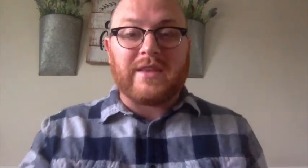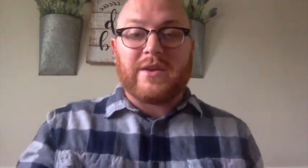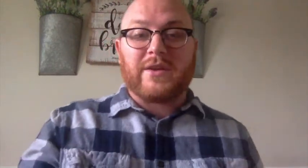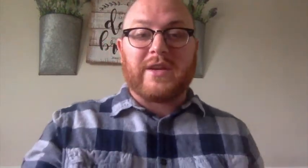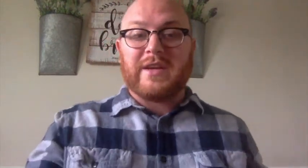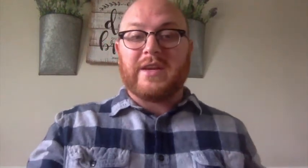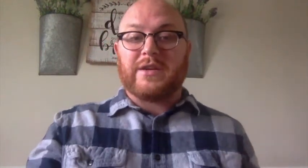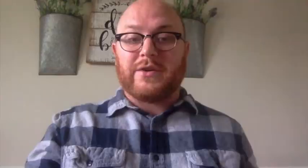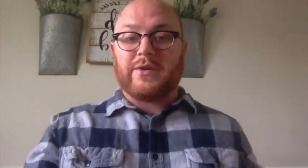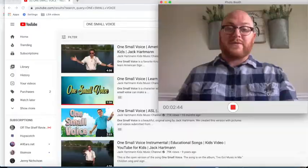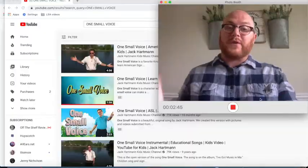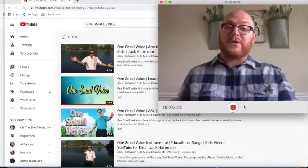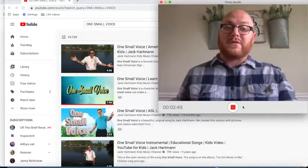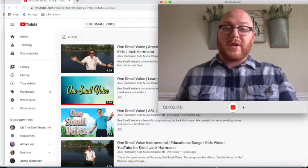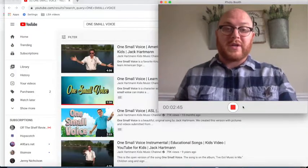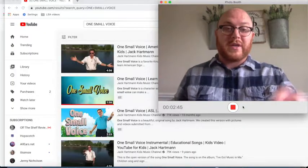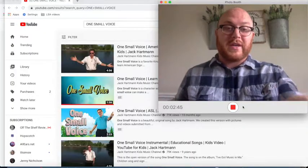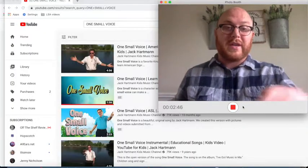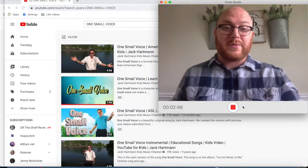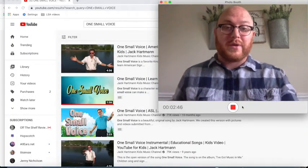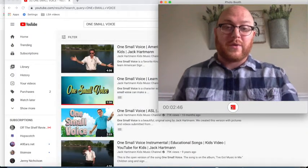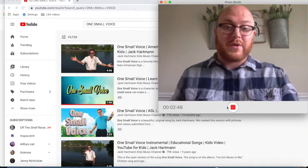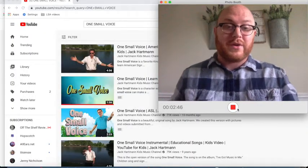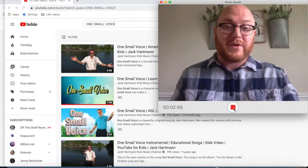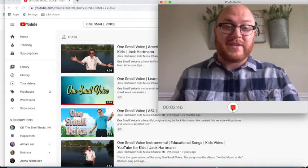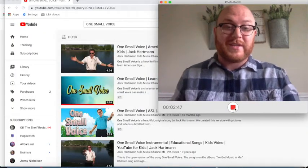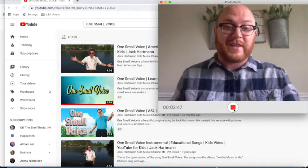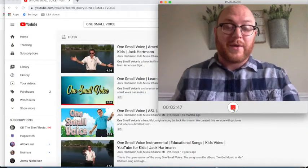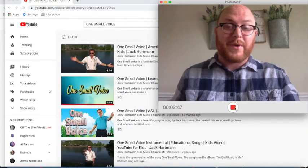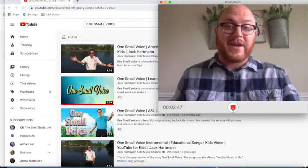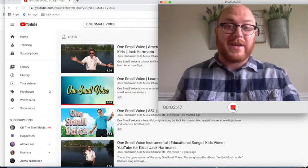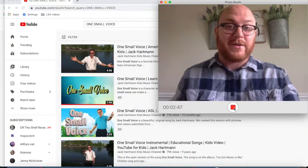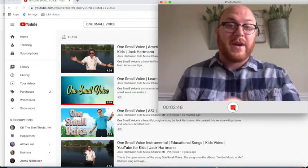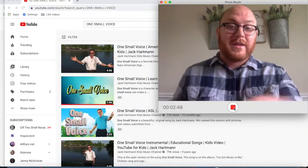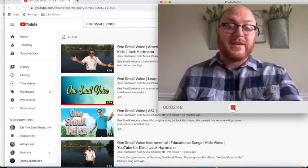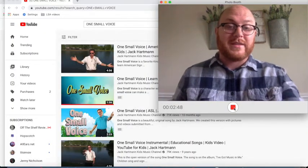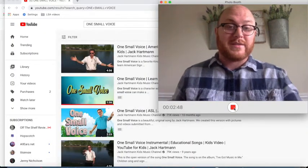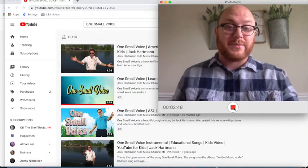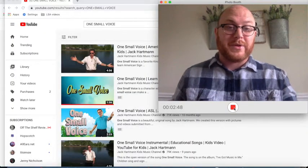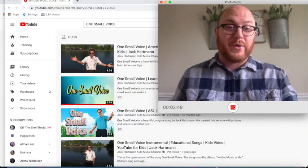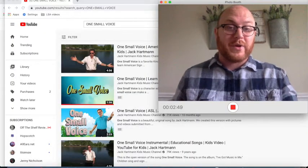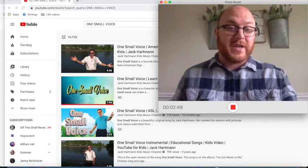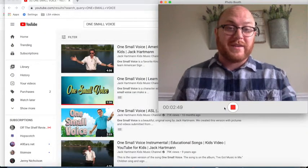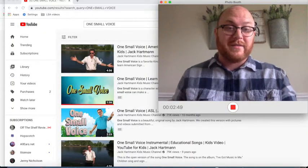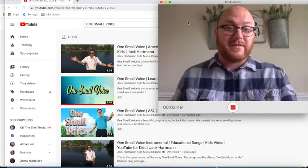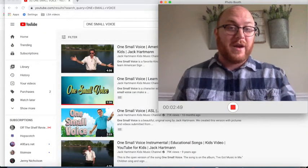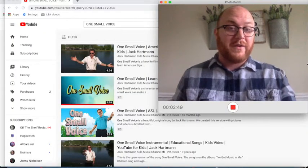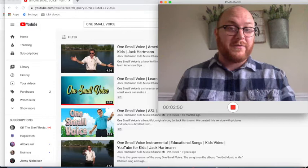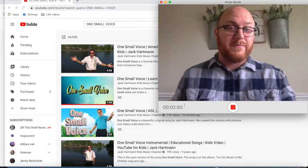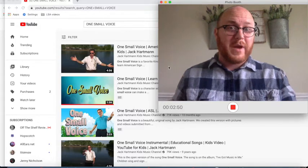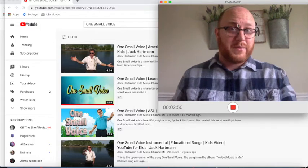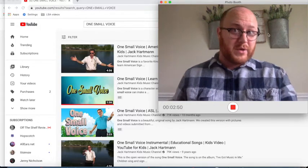you're going to need to do is, first of all, you're going to need to record. And you can see that right here. This is a recording of my